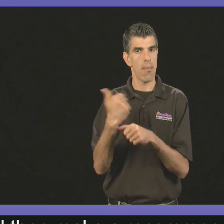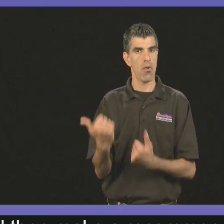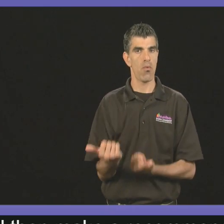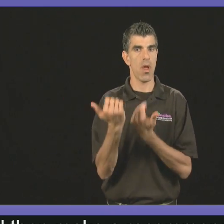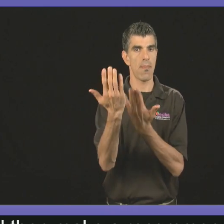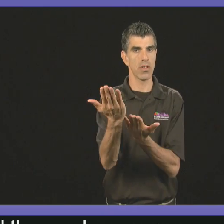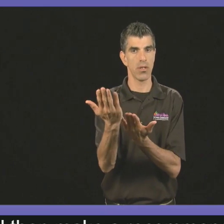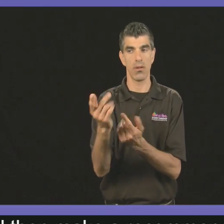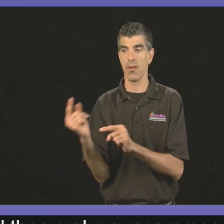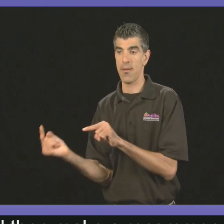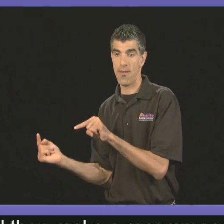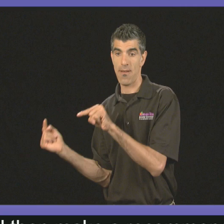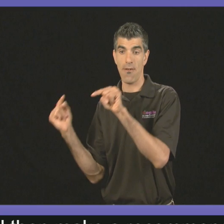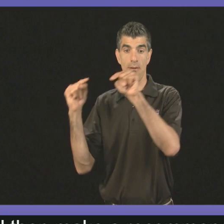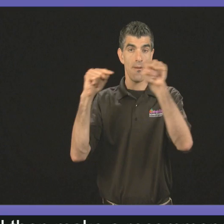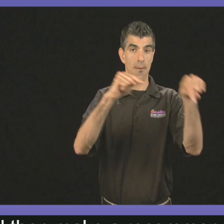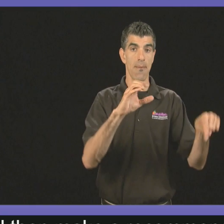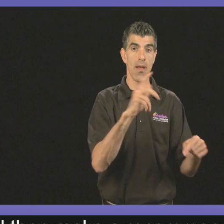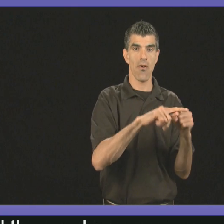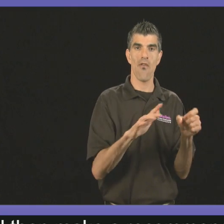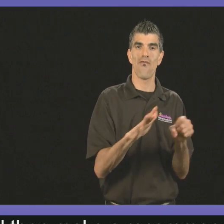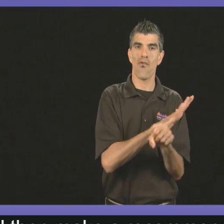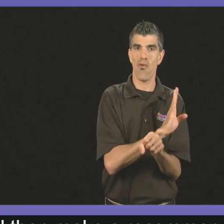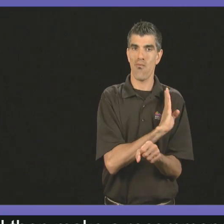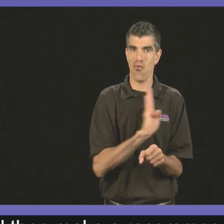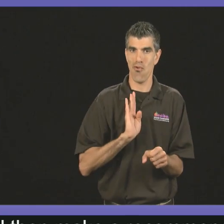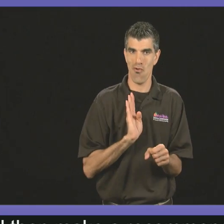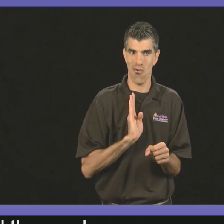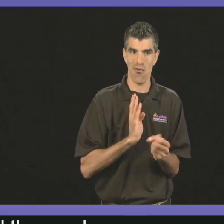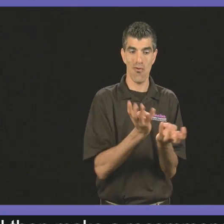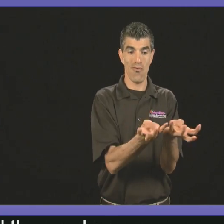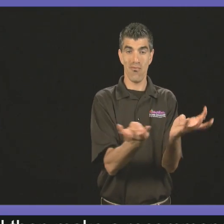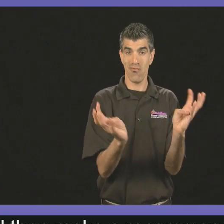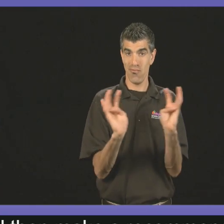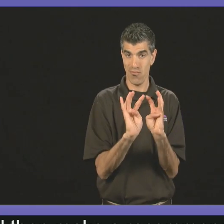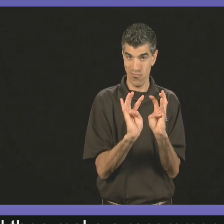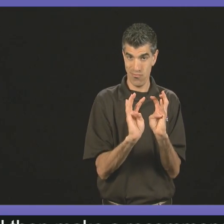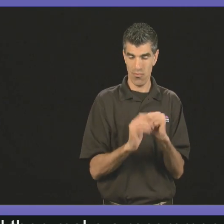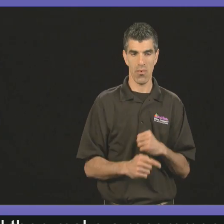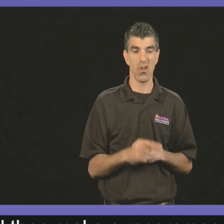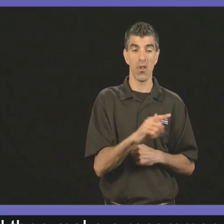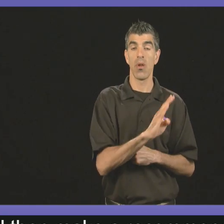The judge will then make a recommendation that will go back to the full board.